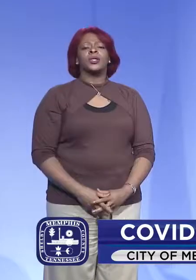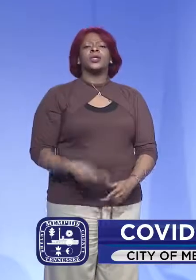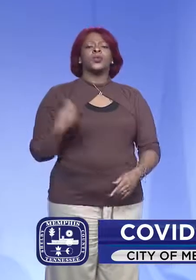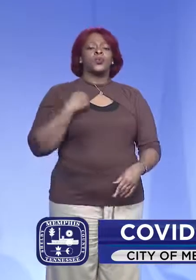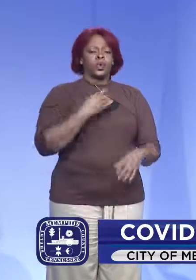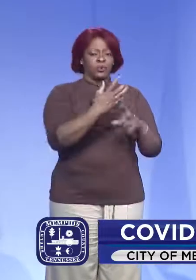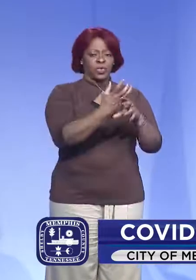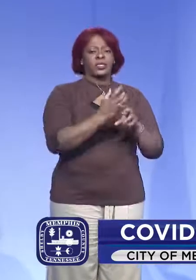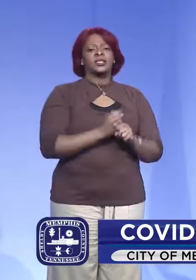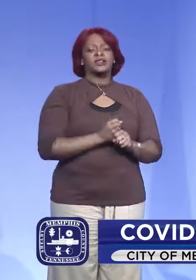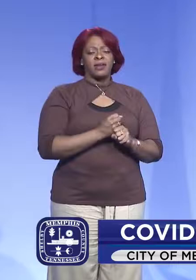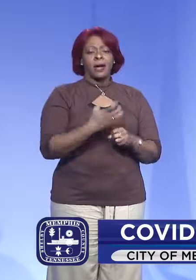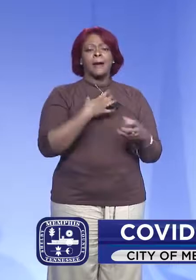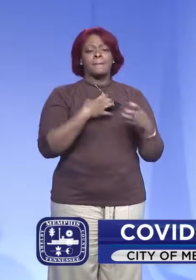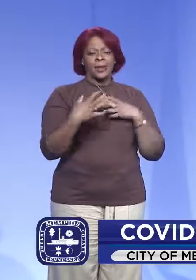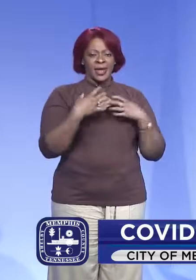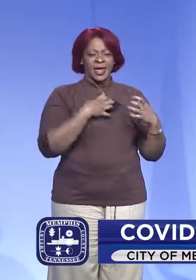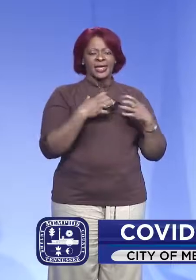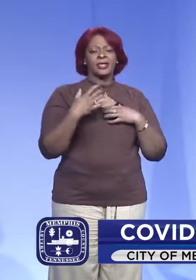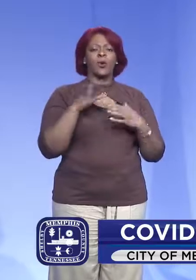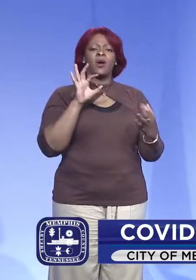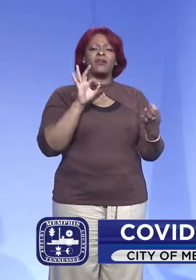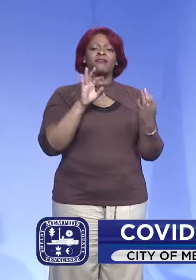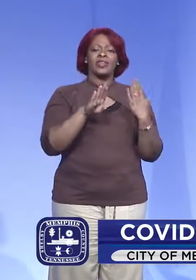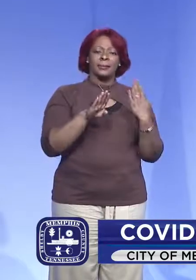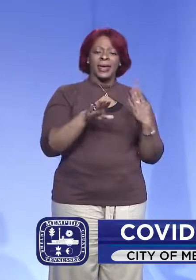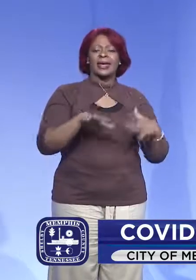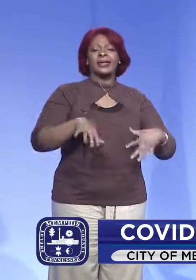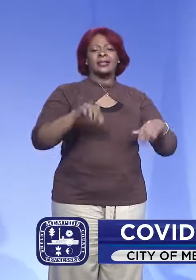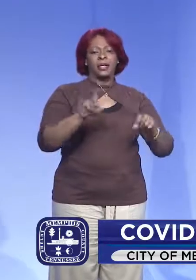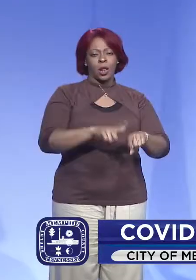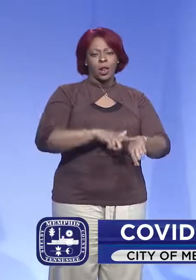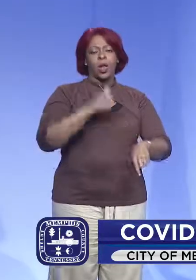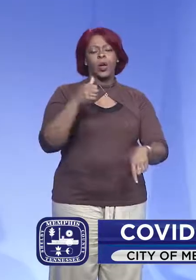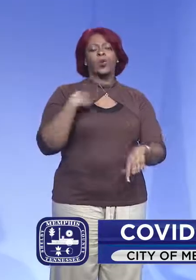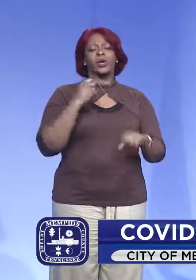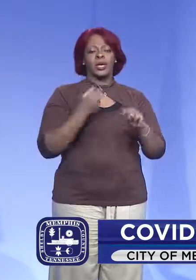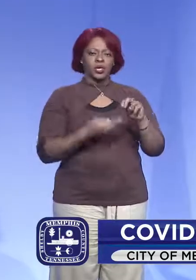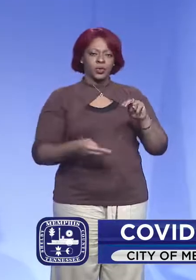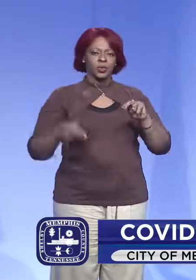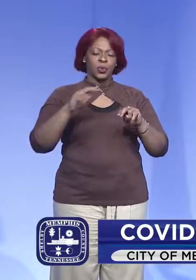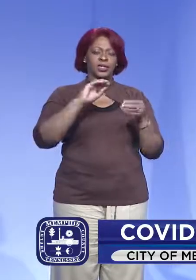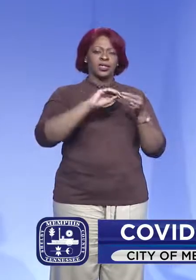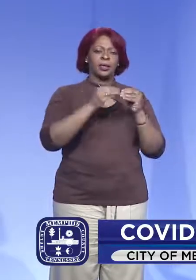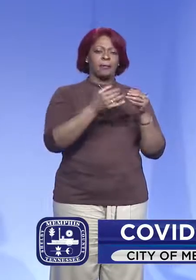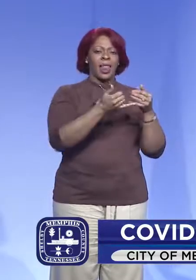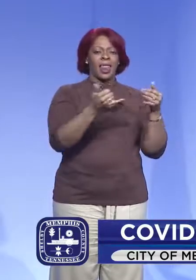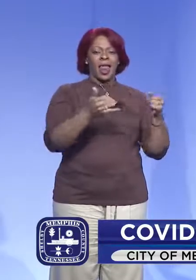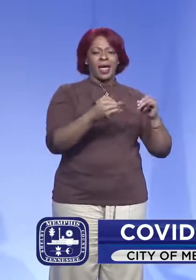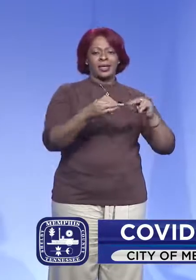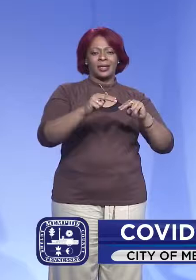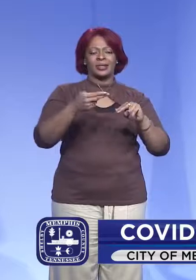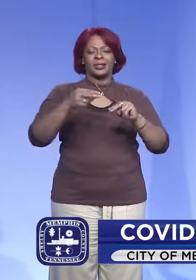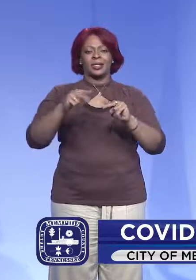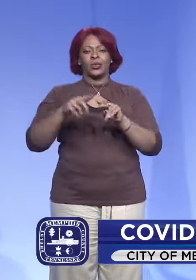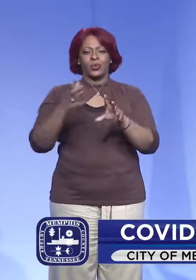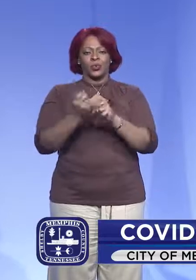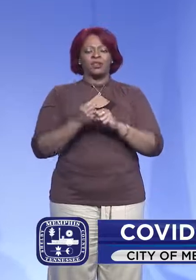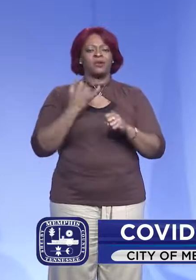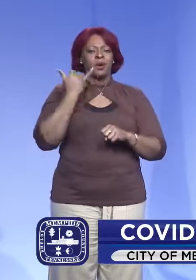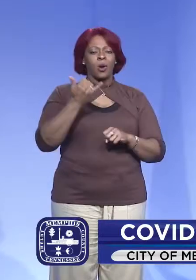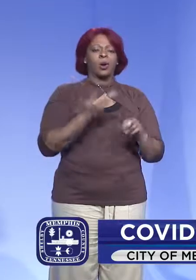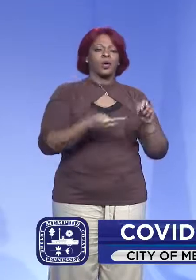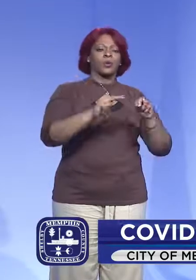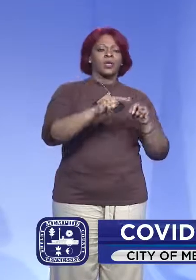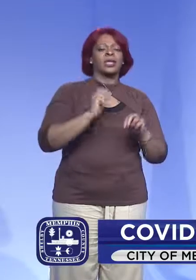receive complaints or feedback that it is taking longer, we can increase the number of lines available and the number of staff, so